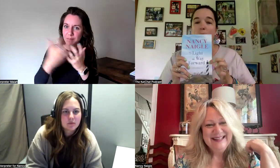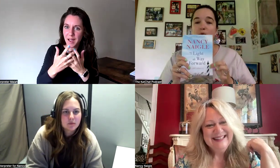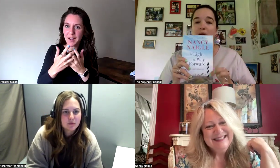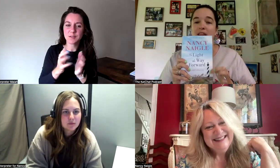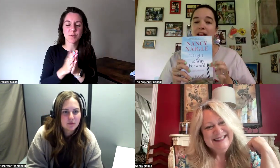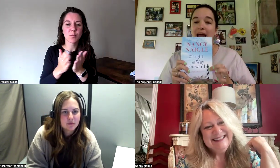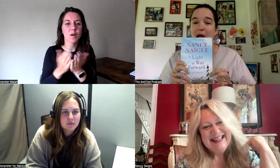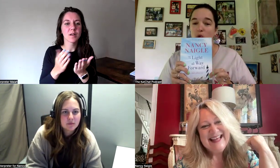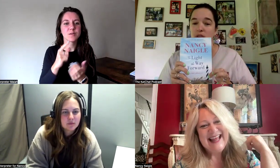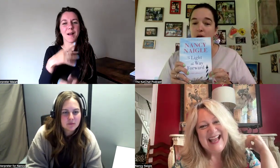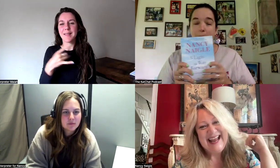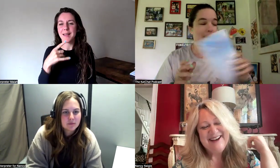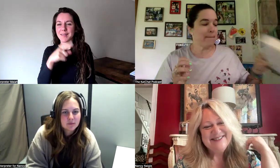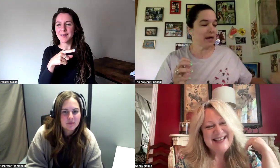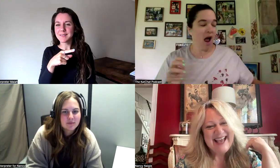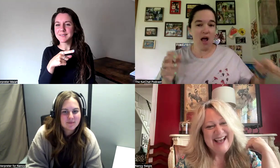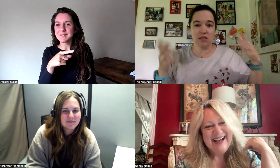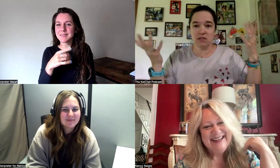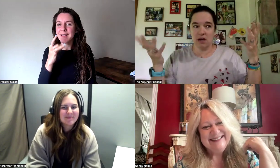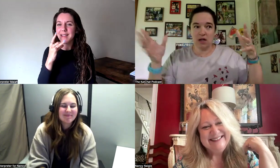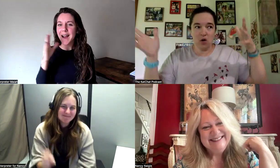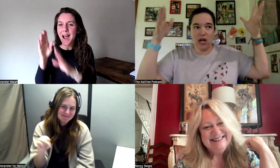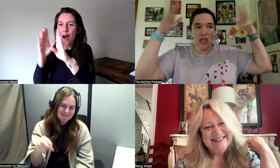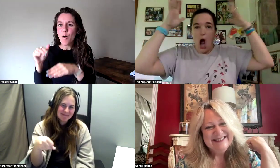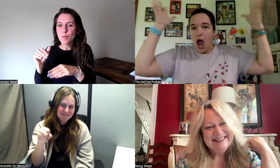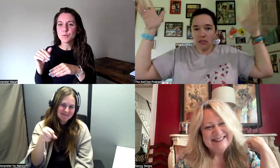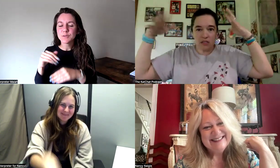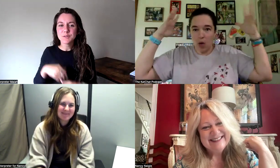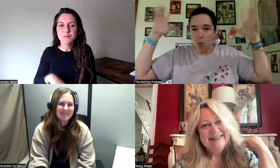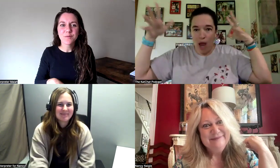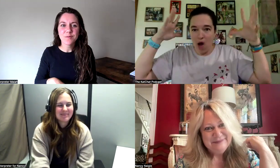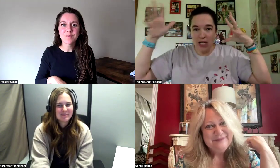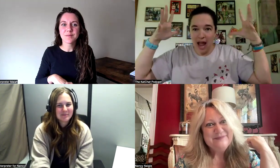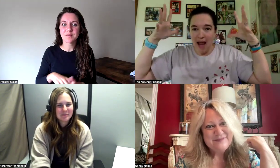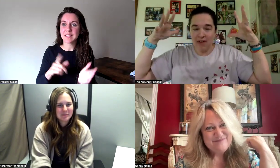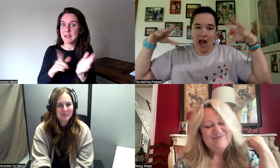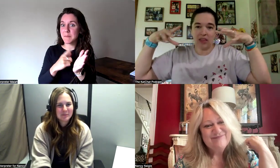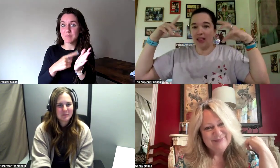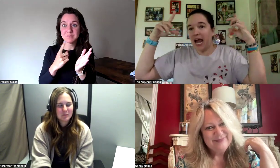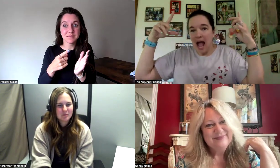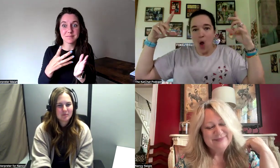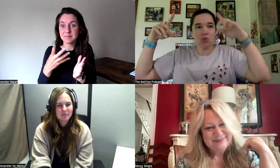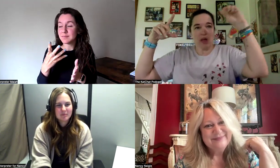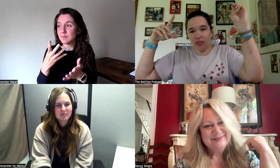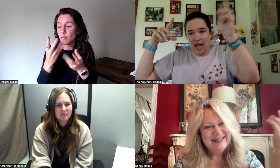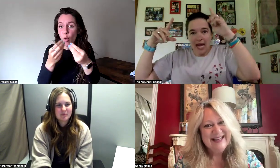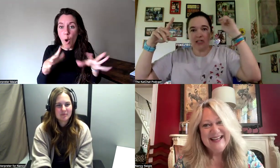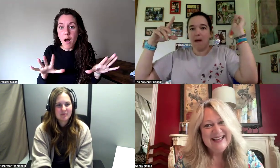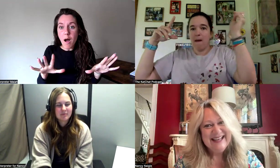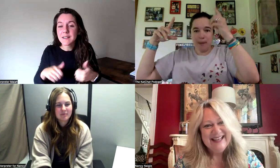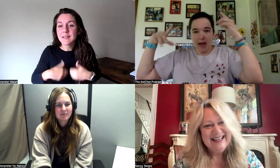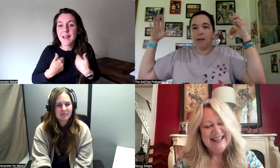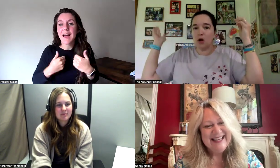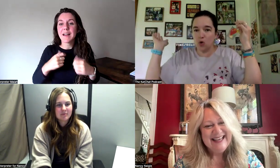you incorporated the lighthouse Lighthouse, because yeah, you get lost somewhere in life, and the lighthouse with the